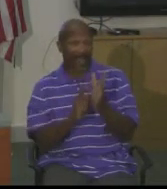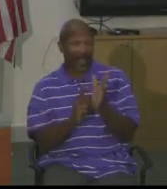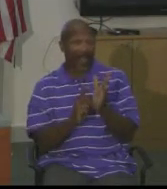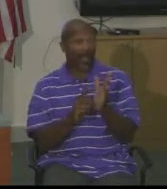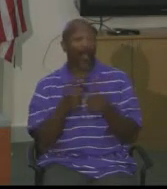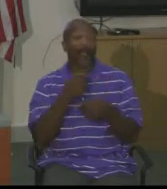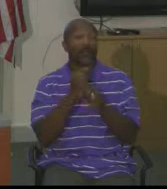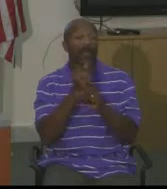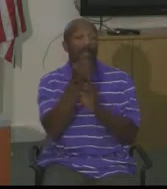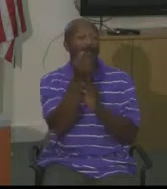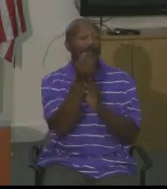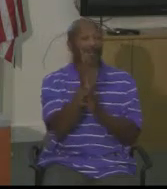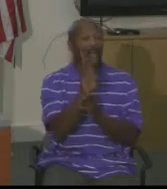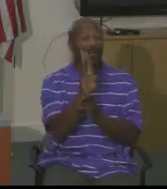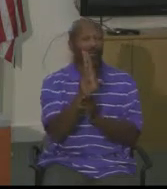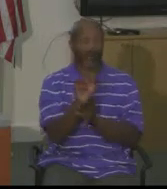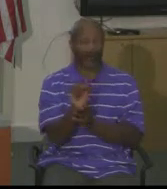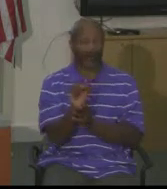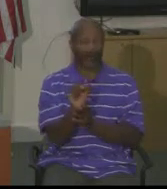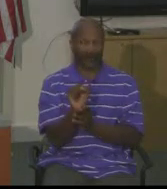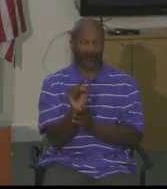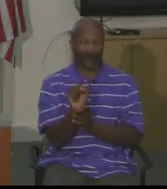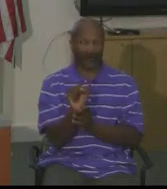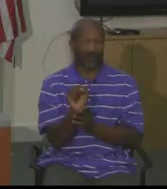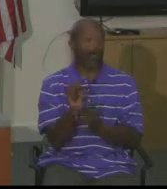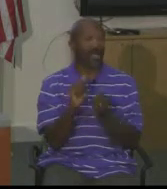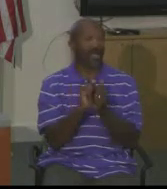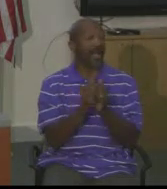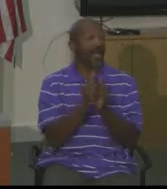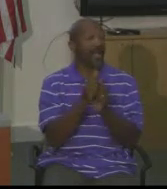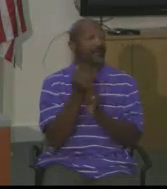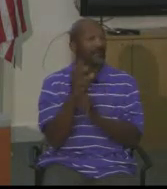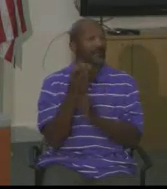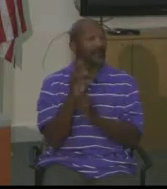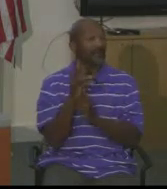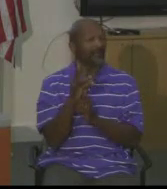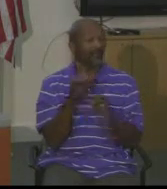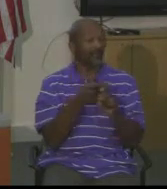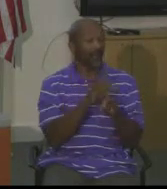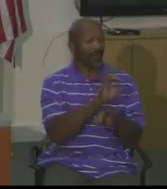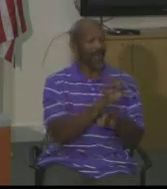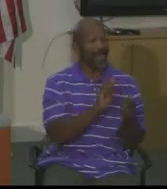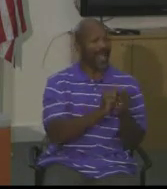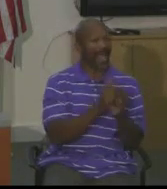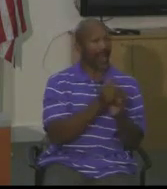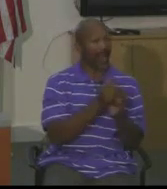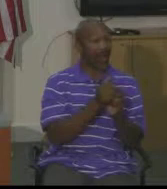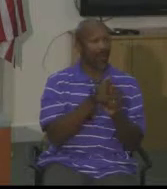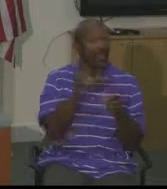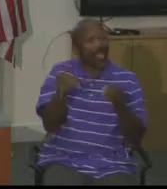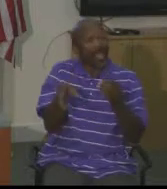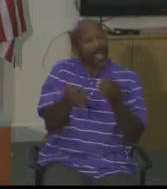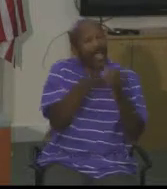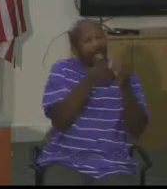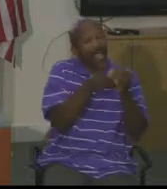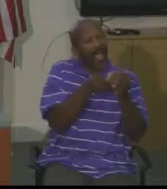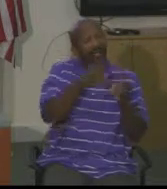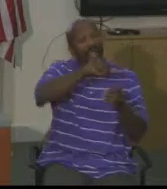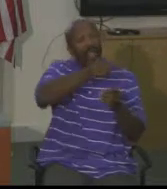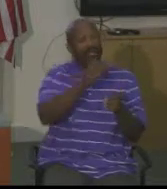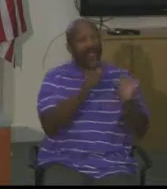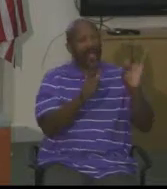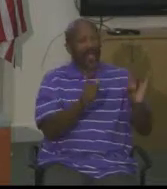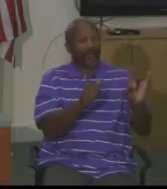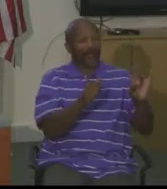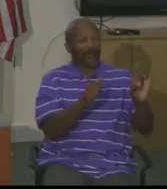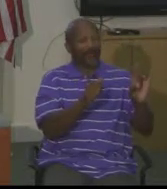to make it a 16-bit bus. And the way they got the 16-bit bus is they added the other 8